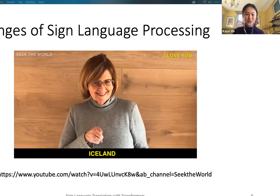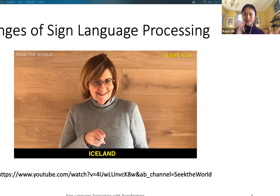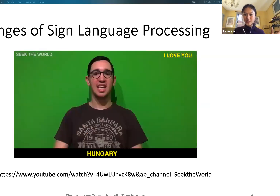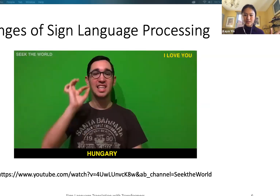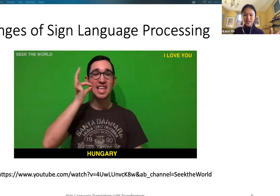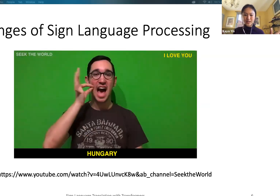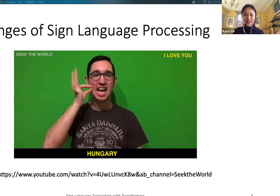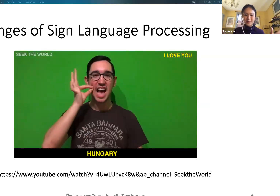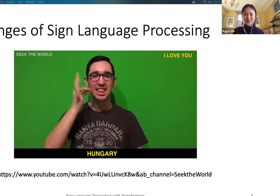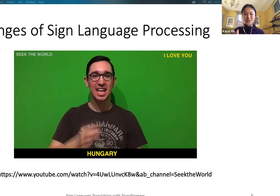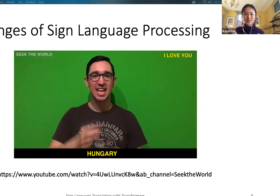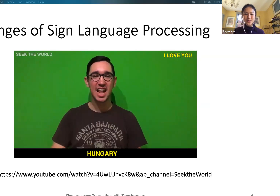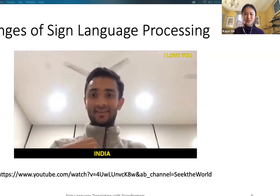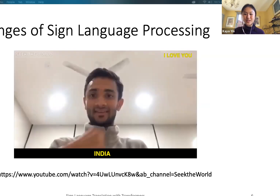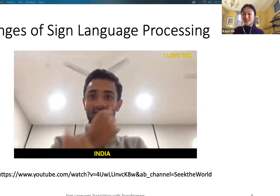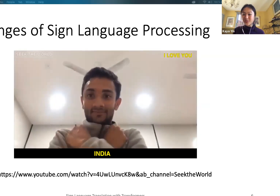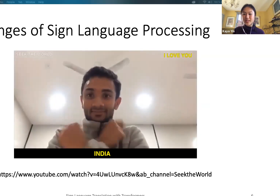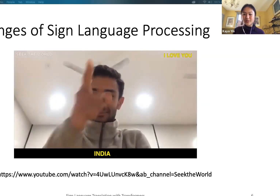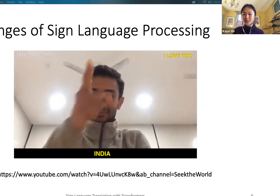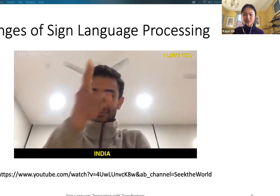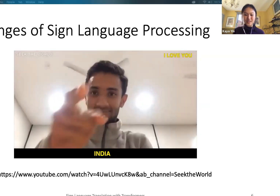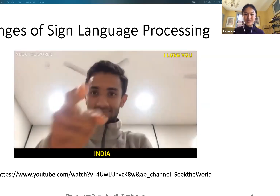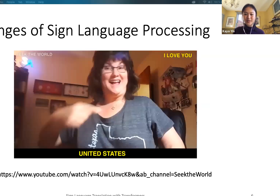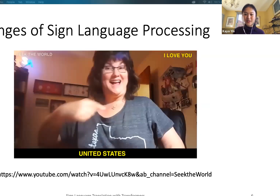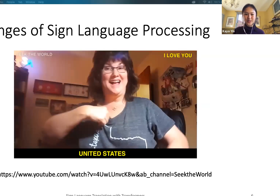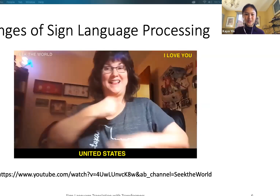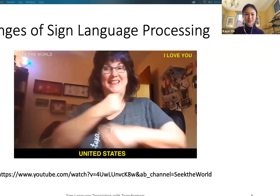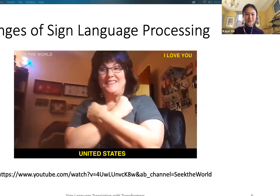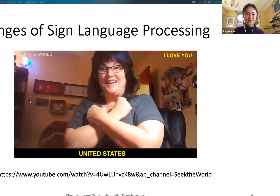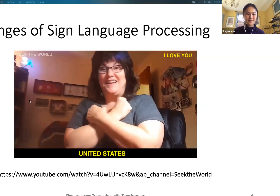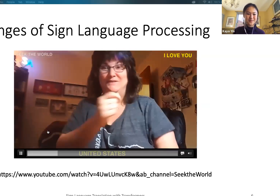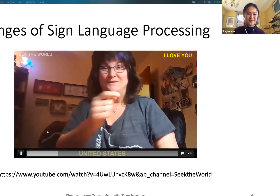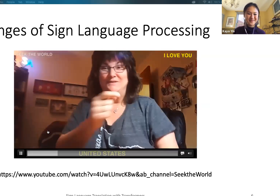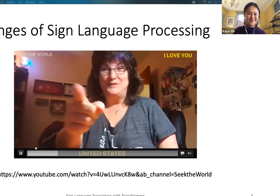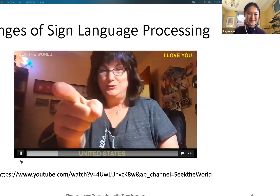deaf and the hearing, but also between different deaf communities around the globe.